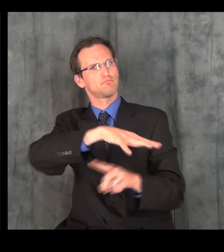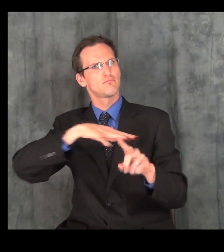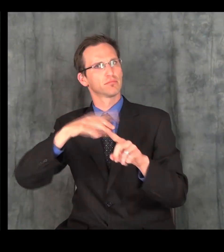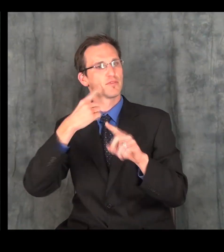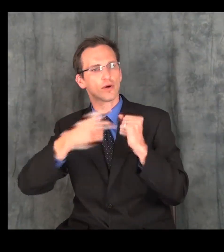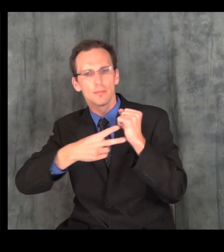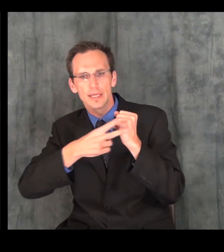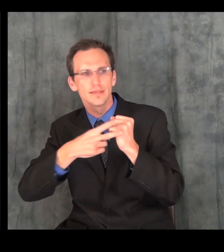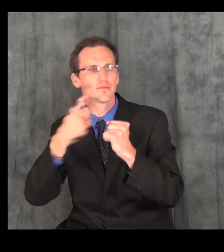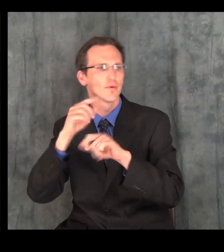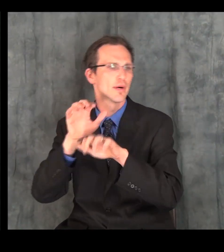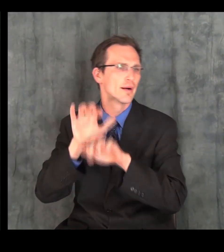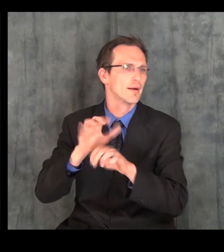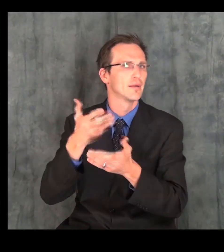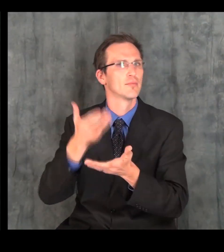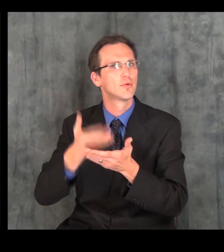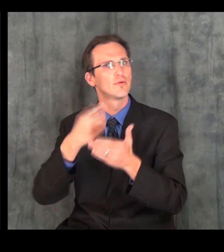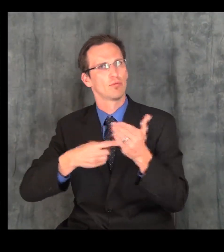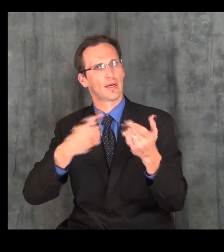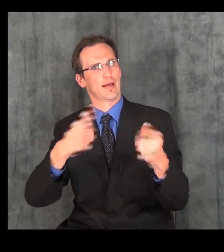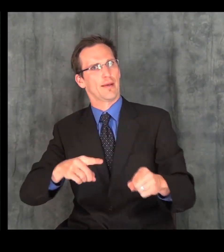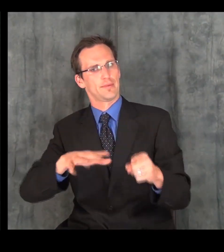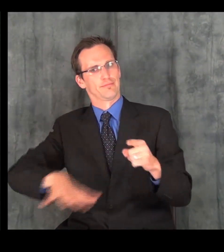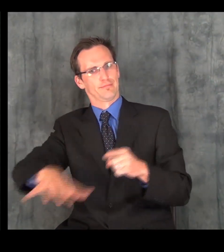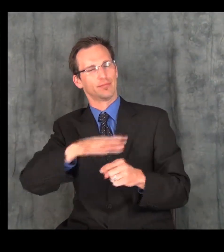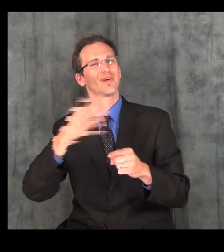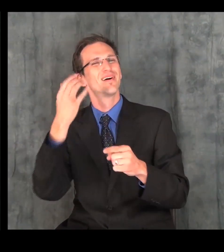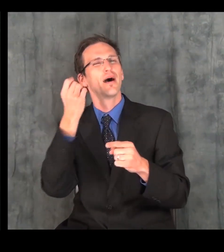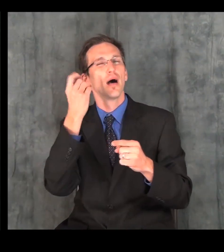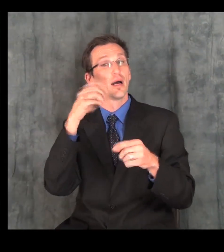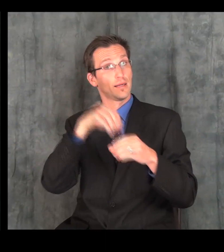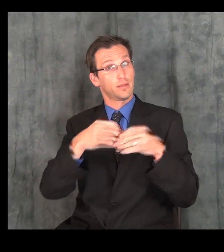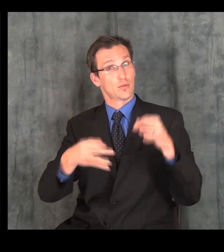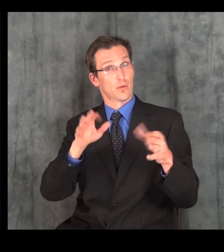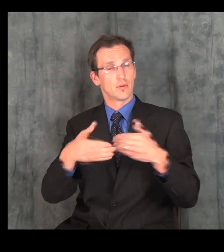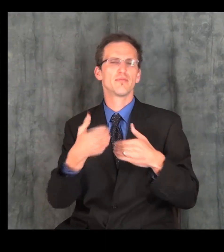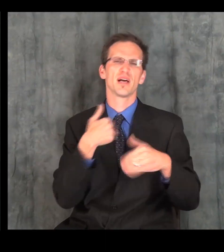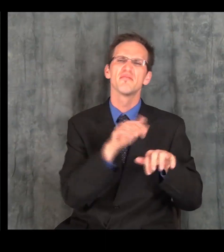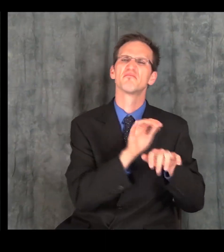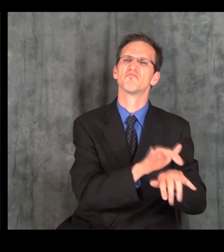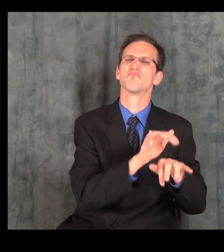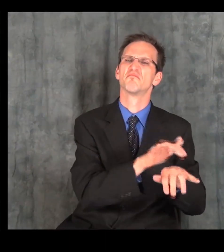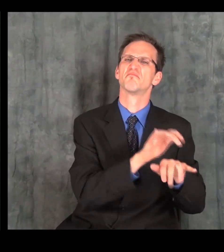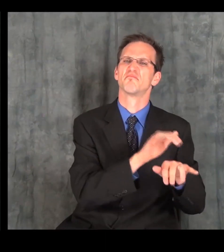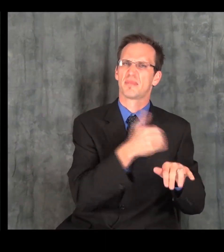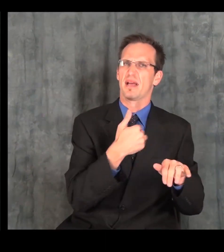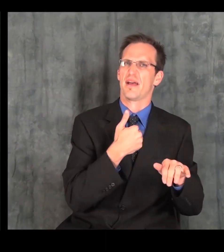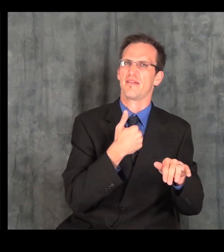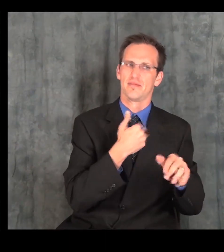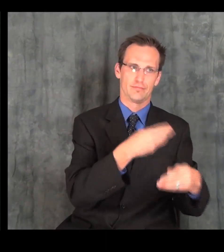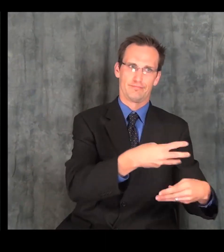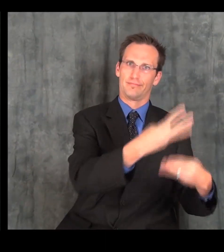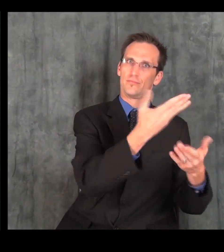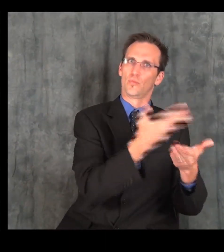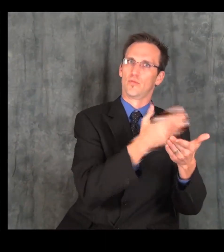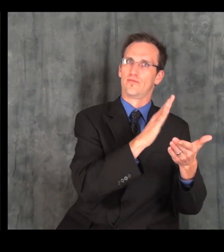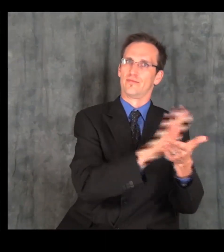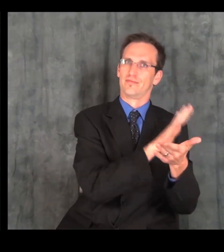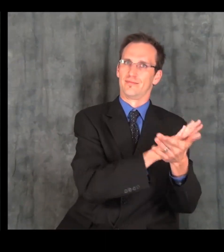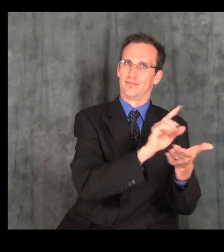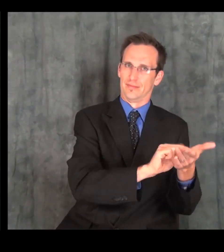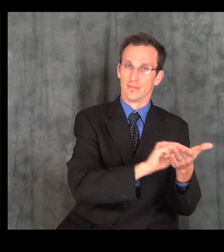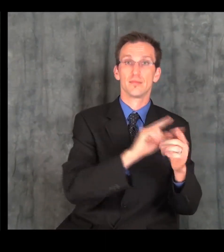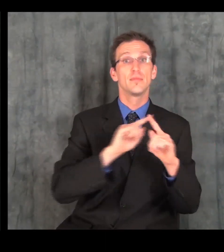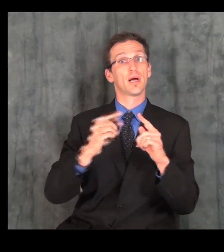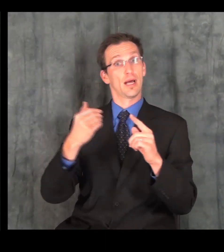preservation purposes, they have the note taking in the courtroom, so they always have a transcript of the court case, but you don't have a recording